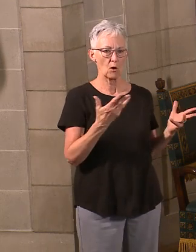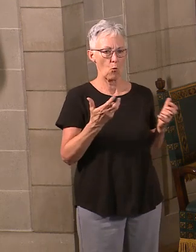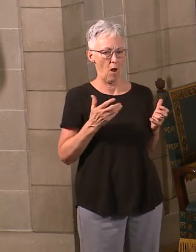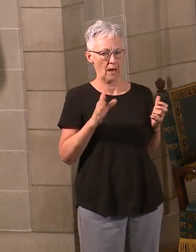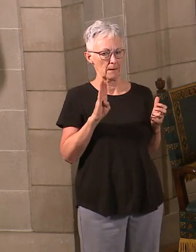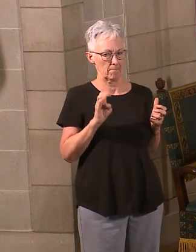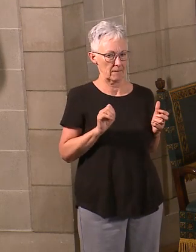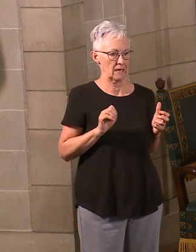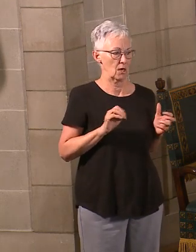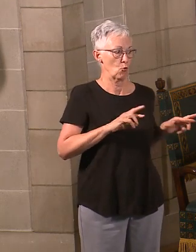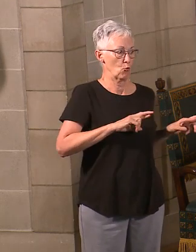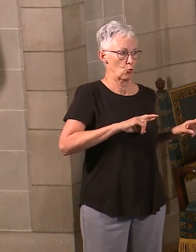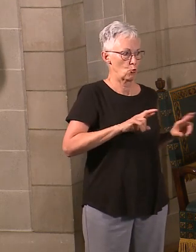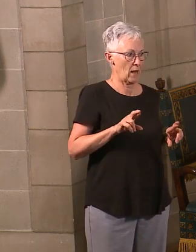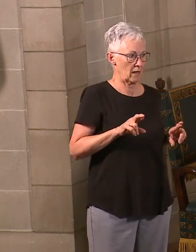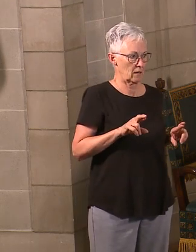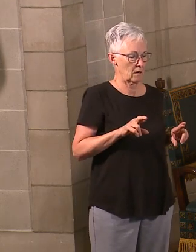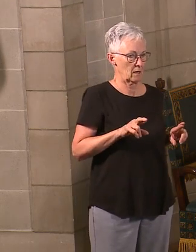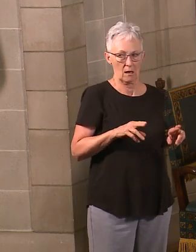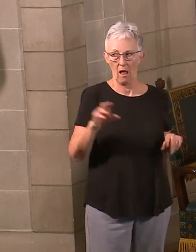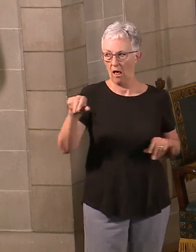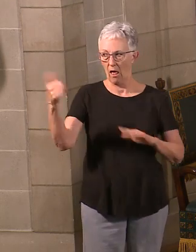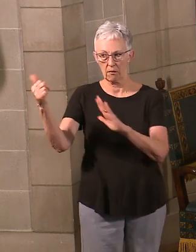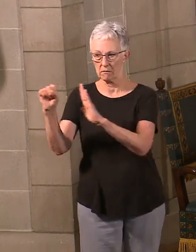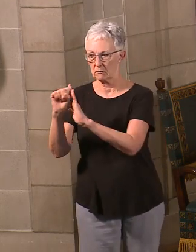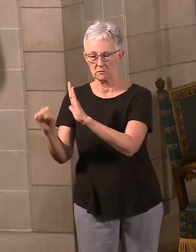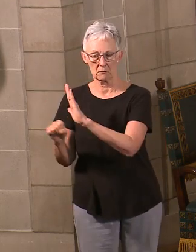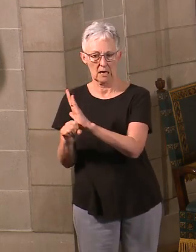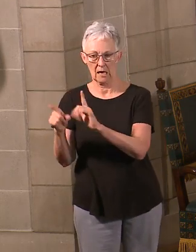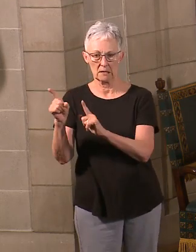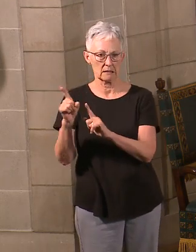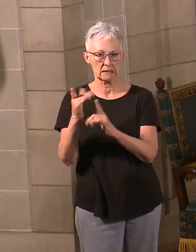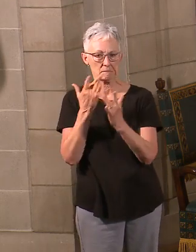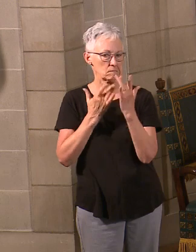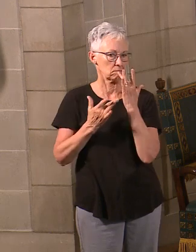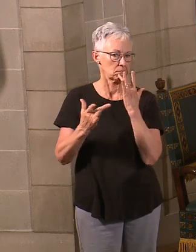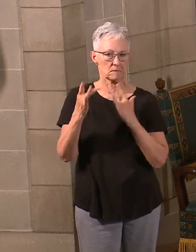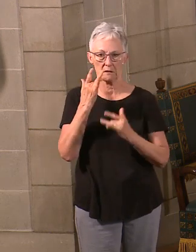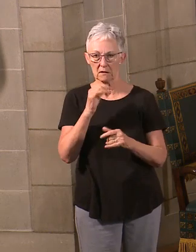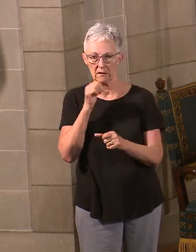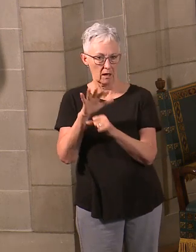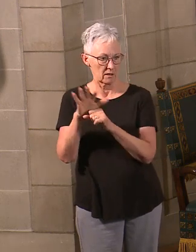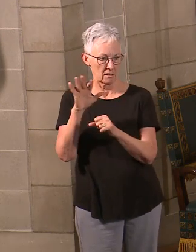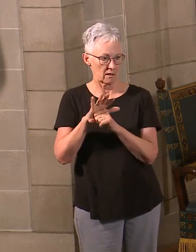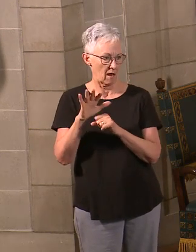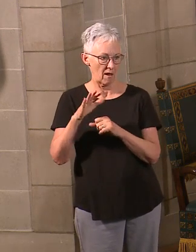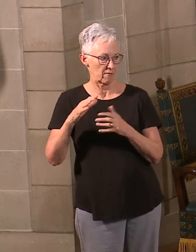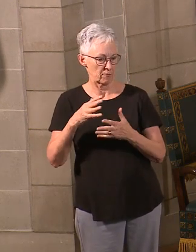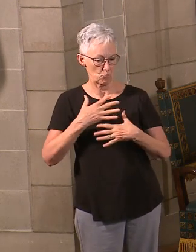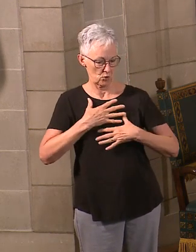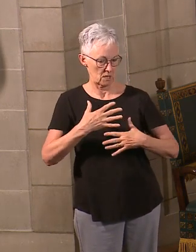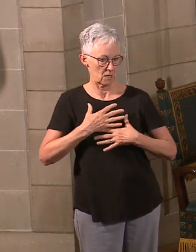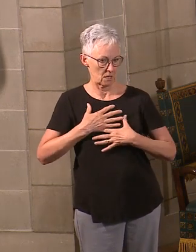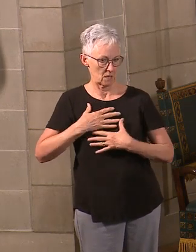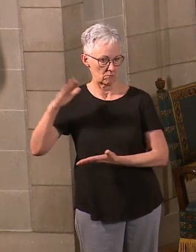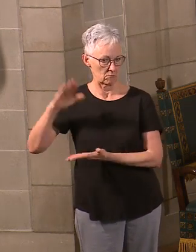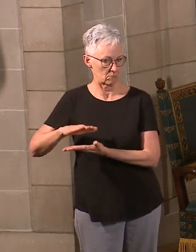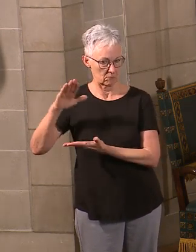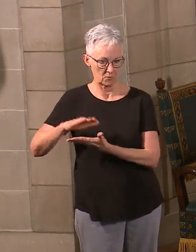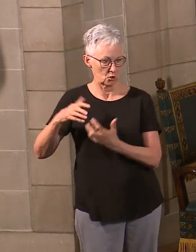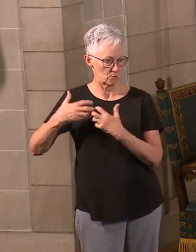caution with regard to having ventilators. Other states have been challenged with that, and we want to make sure that we've got the capacity to be able to meet the